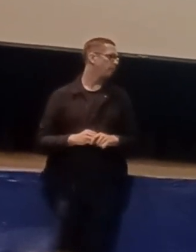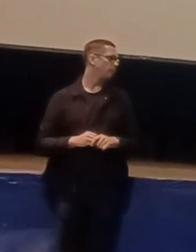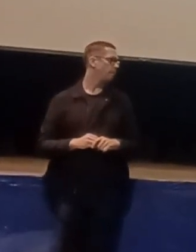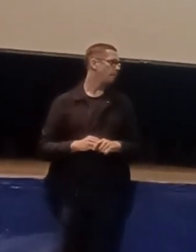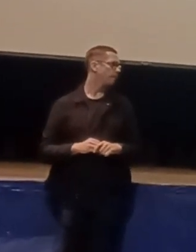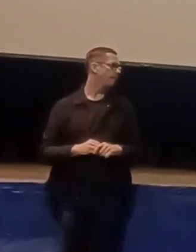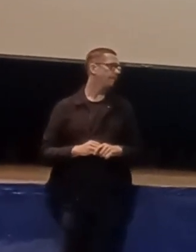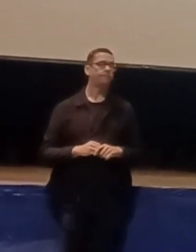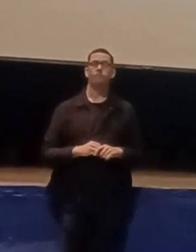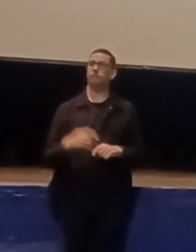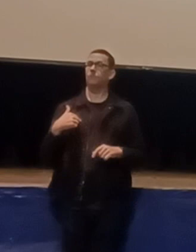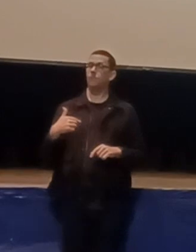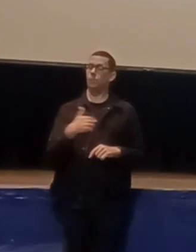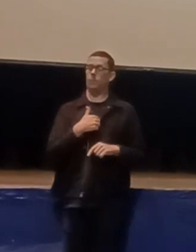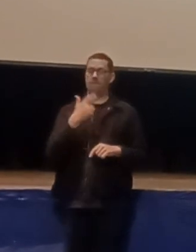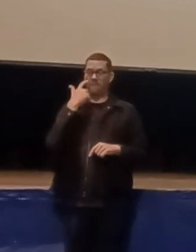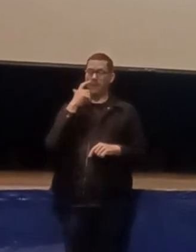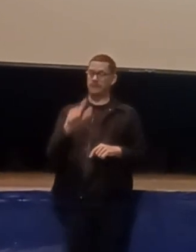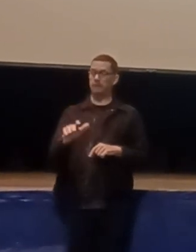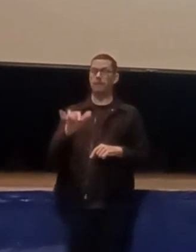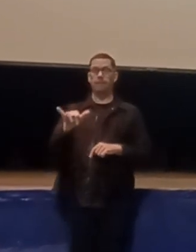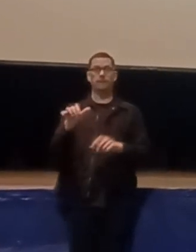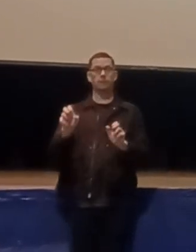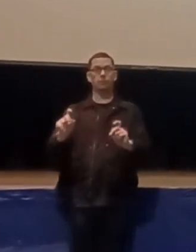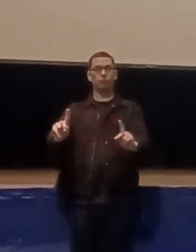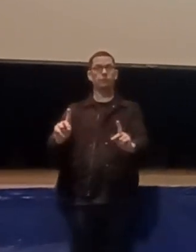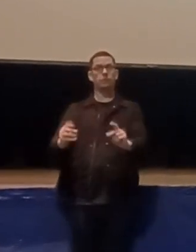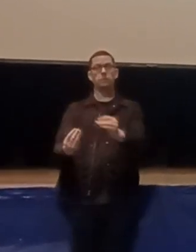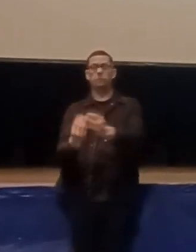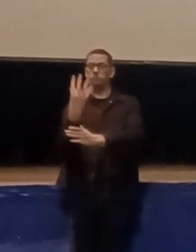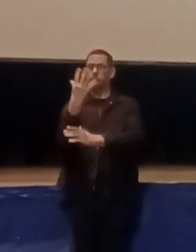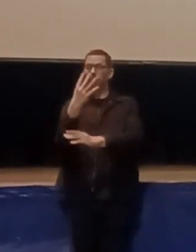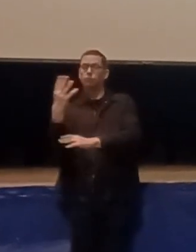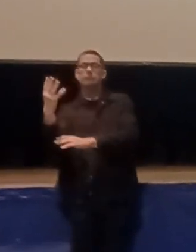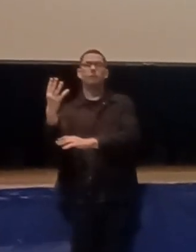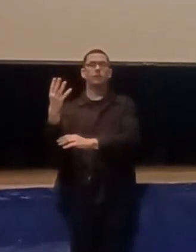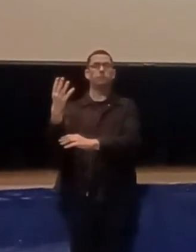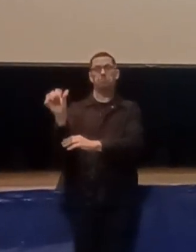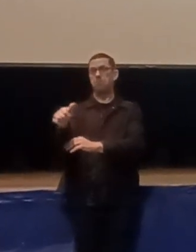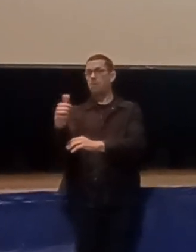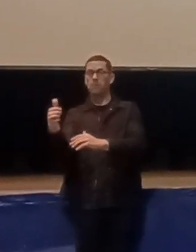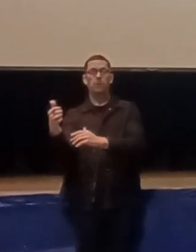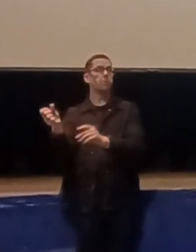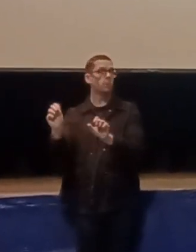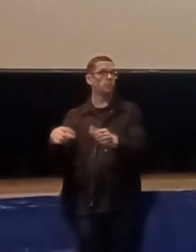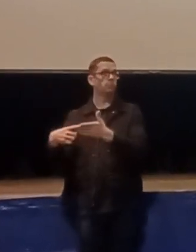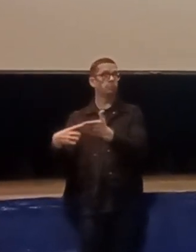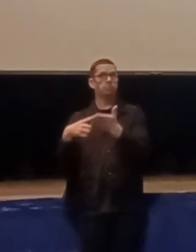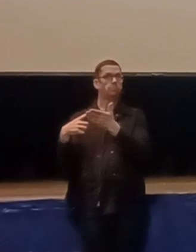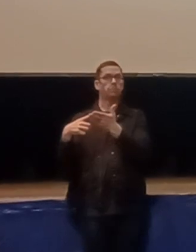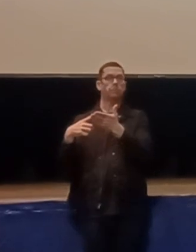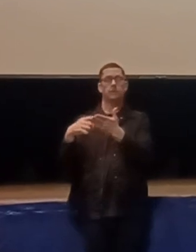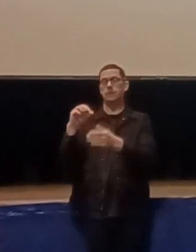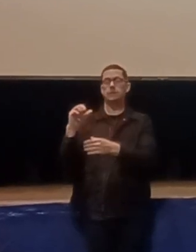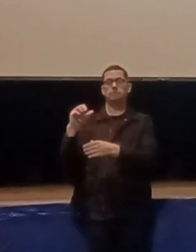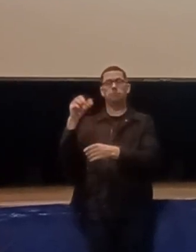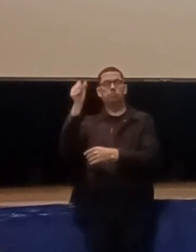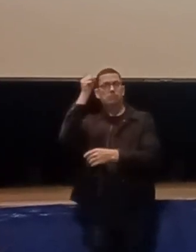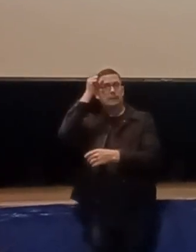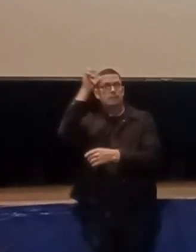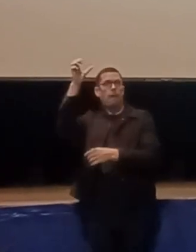that's an opportunity for some greenery, whether there's any other component. I think that's something that can be part of schematic design and